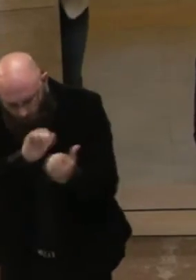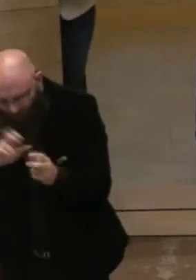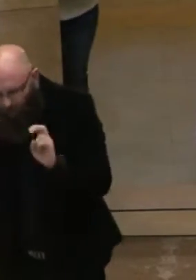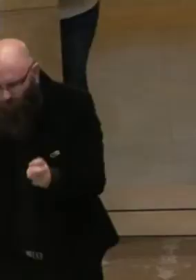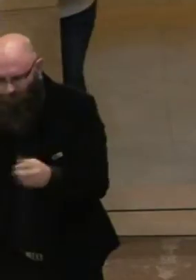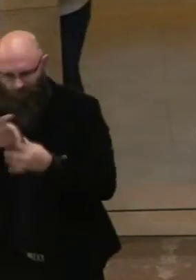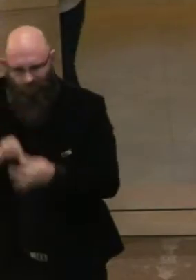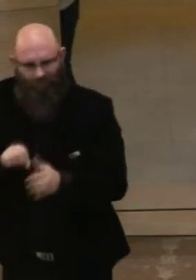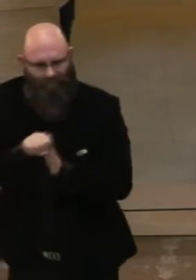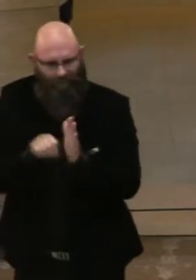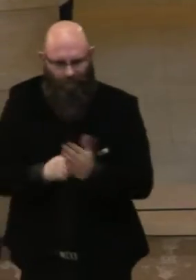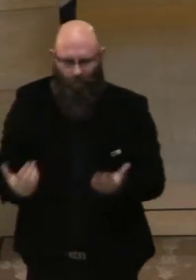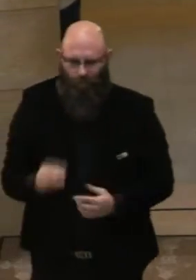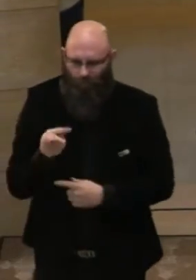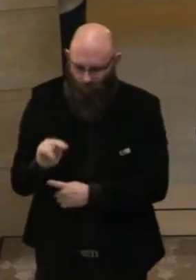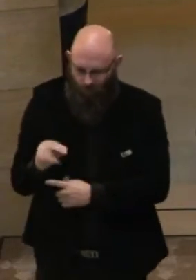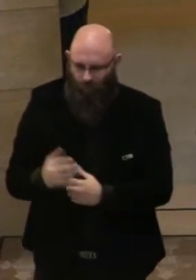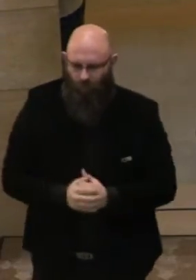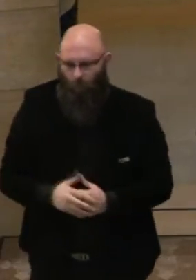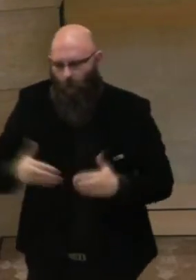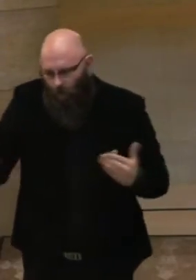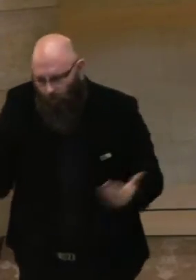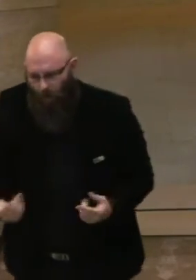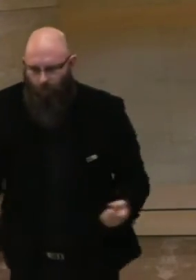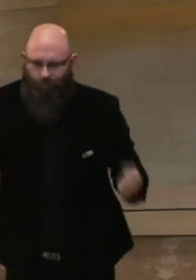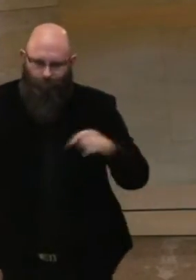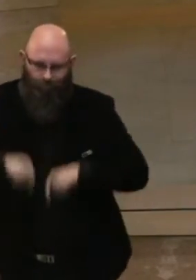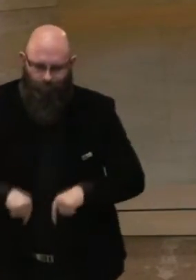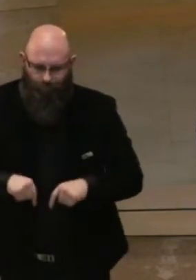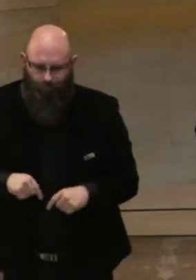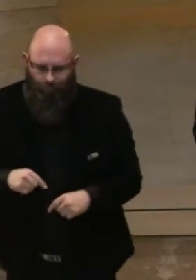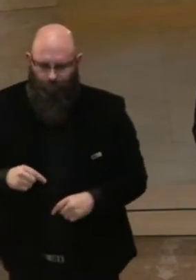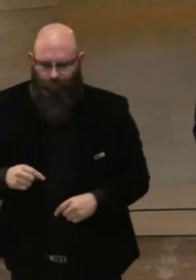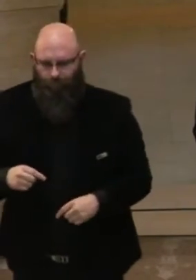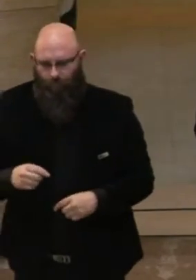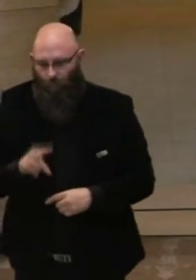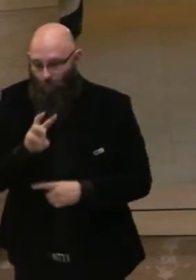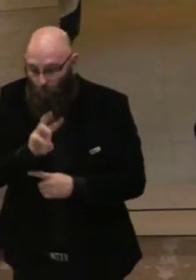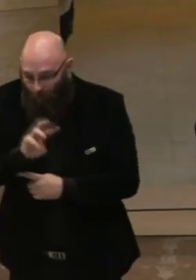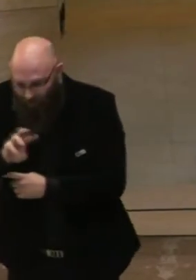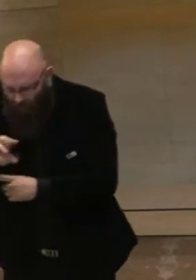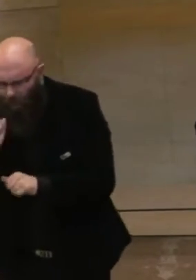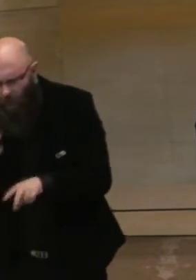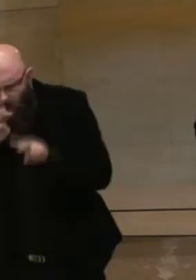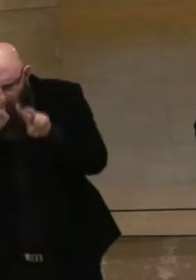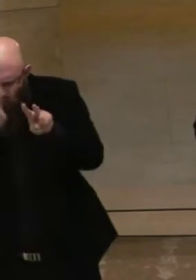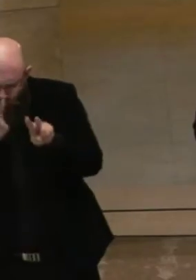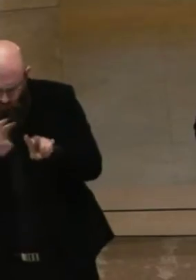like to invite you to go out to my website, votewright.org. That's vote,